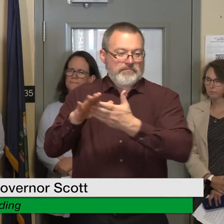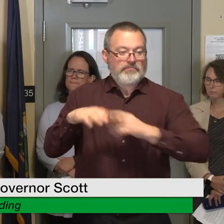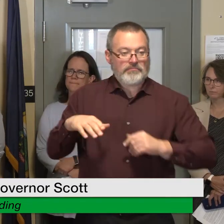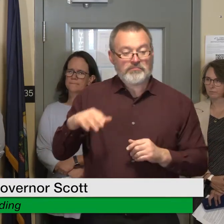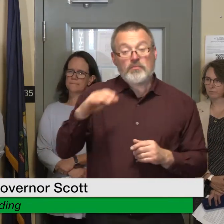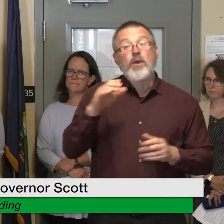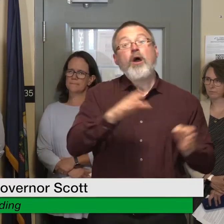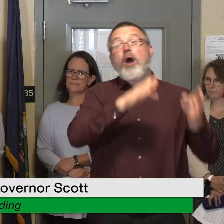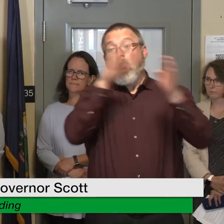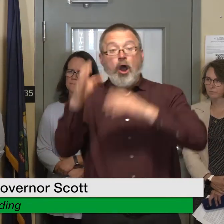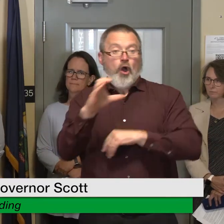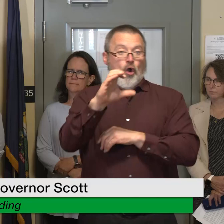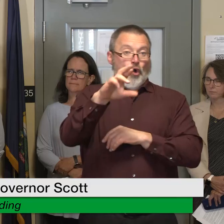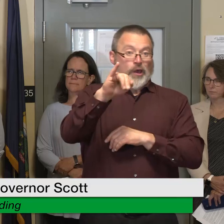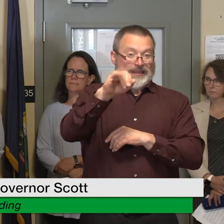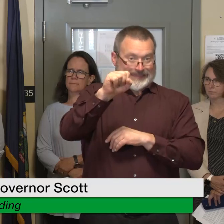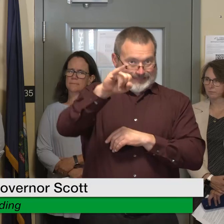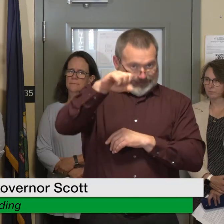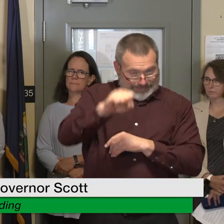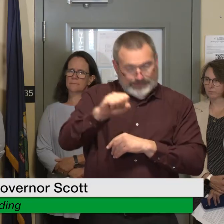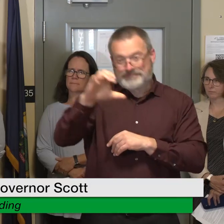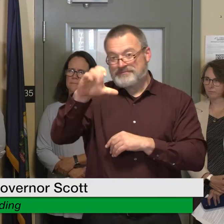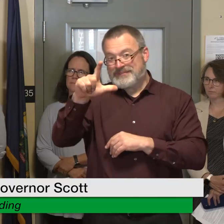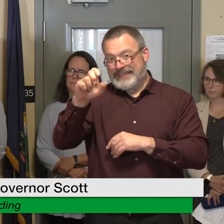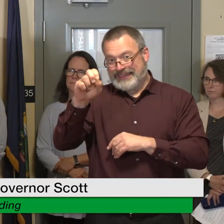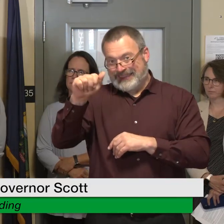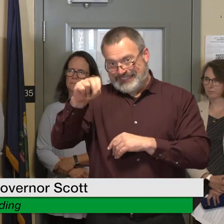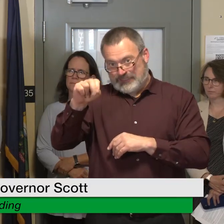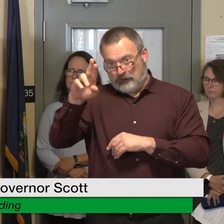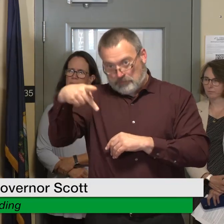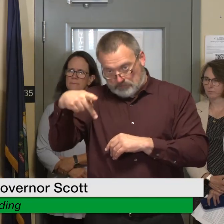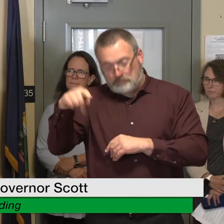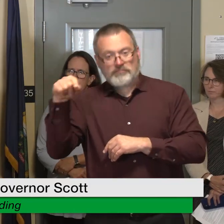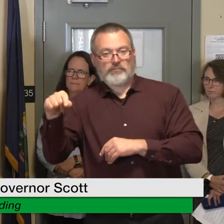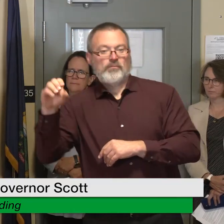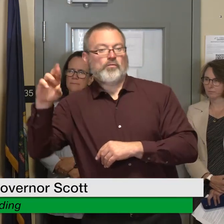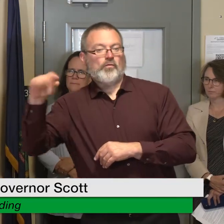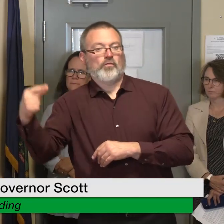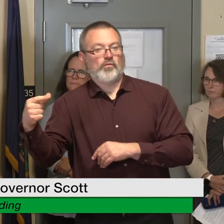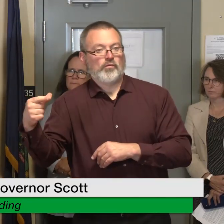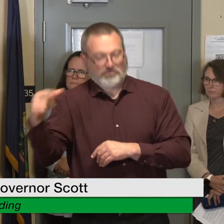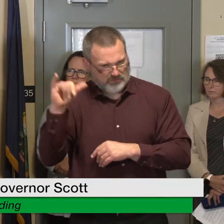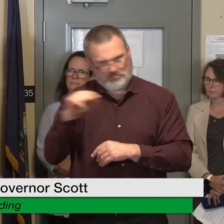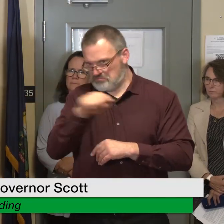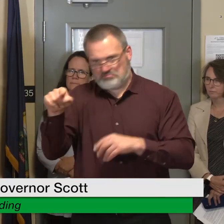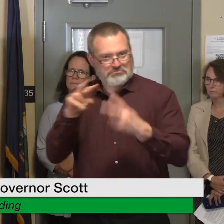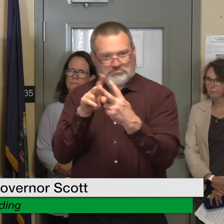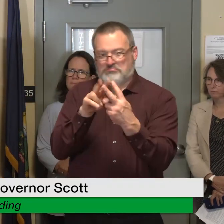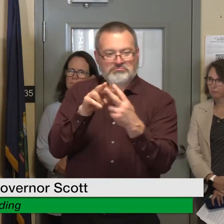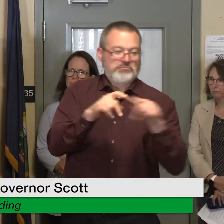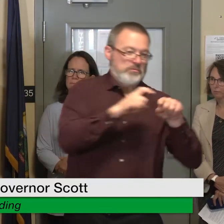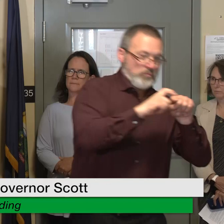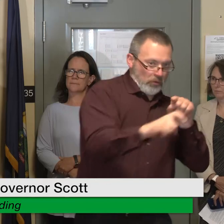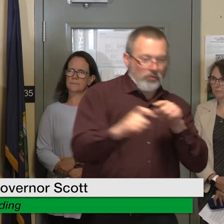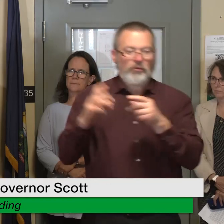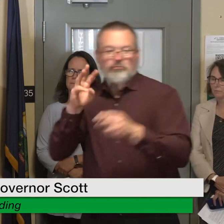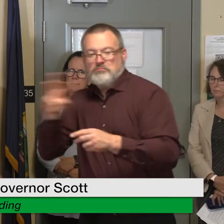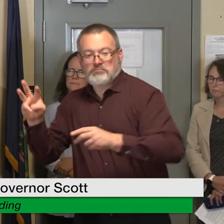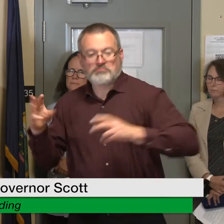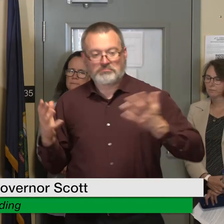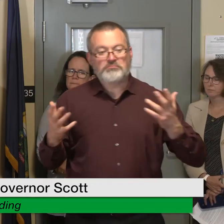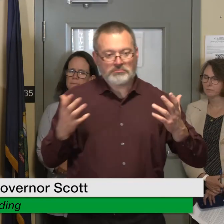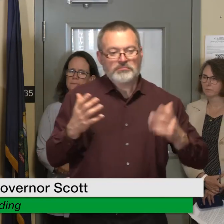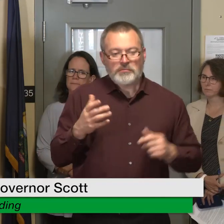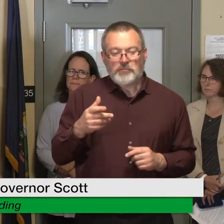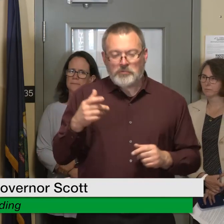We're asking as you clean up that you move the debris to the right away. Communities will communicate a local plan for picking up that